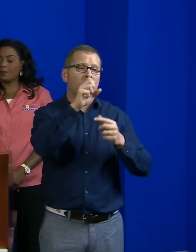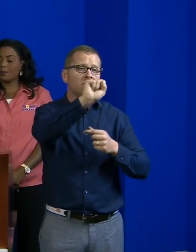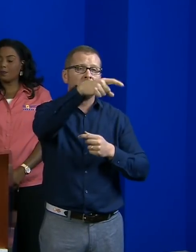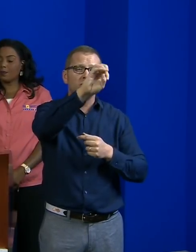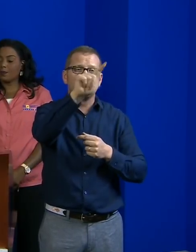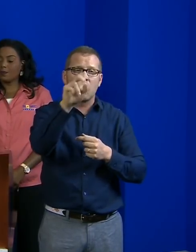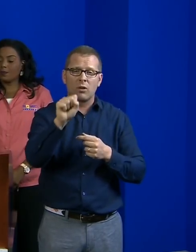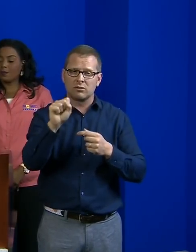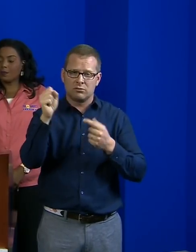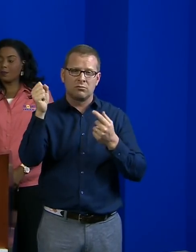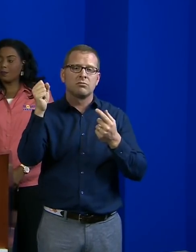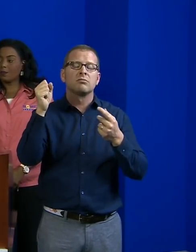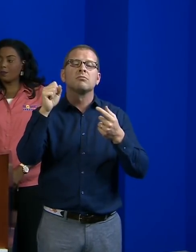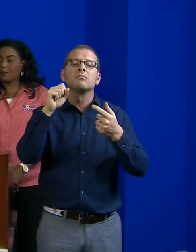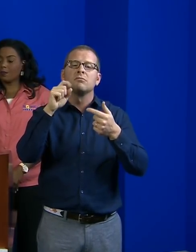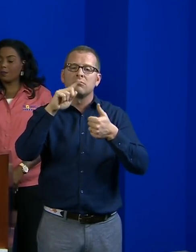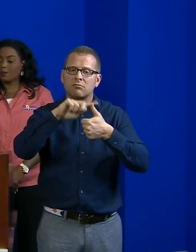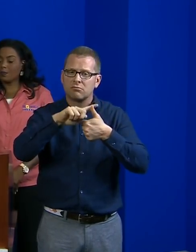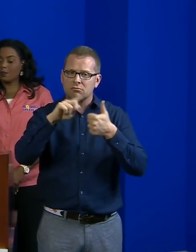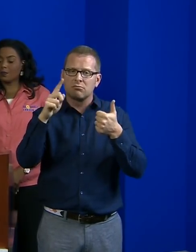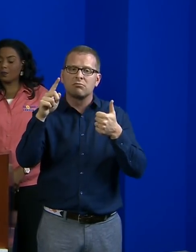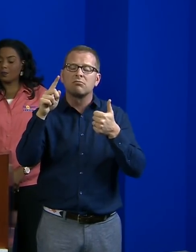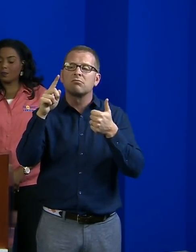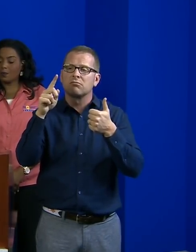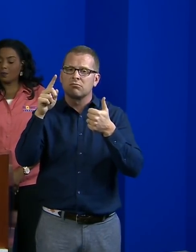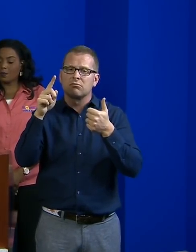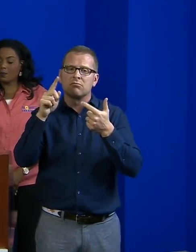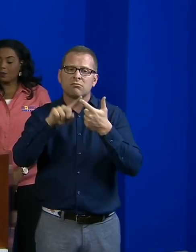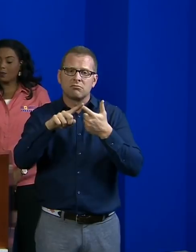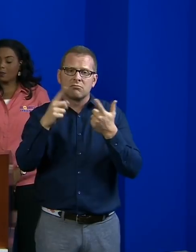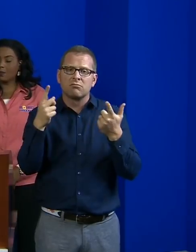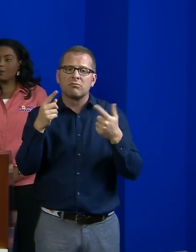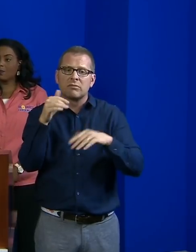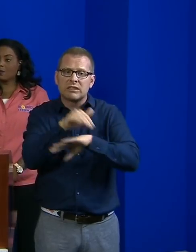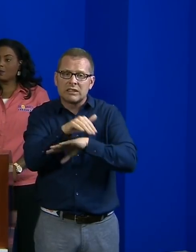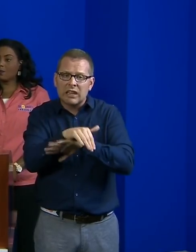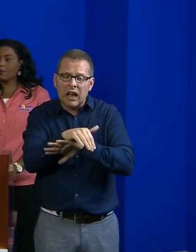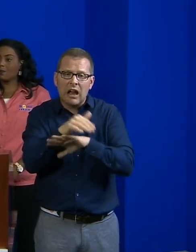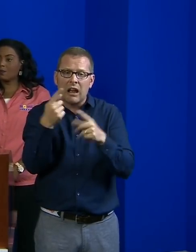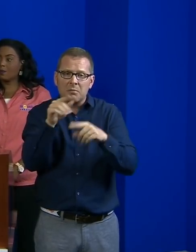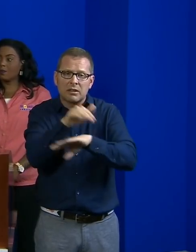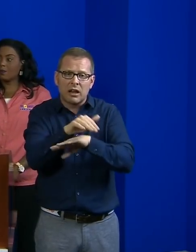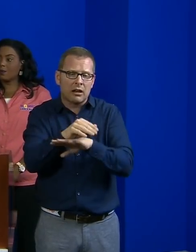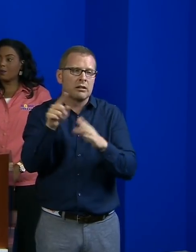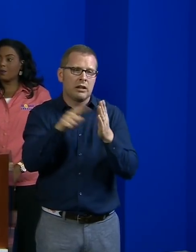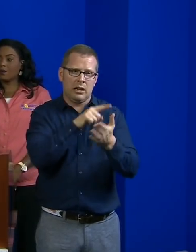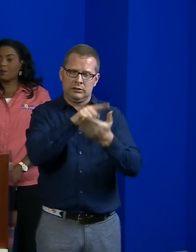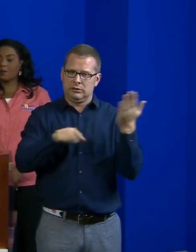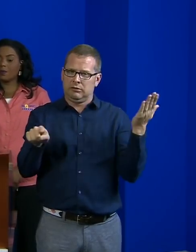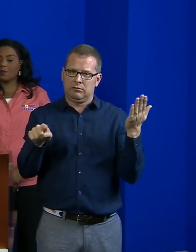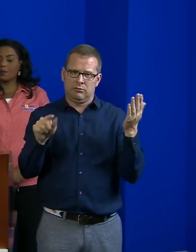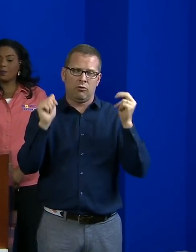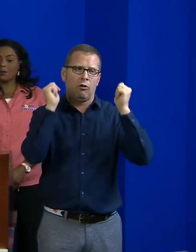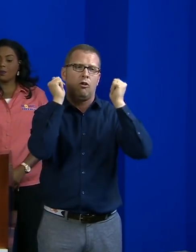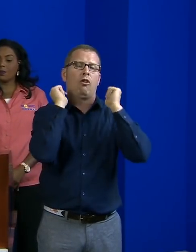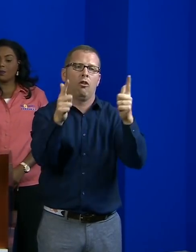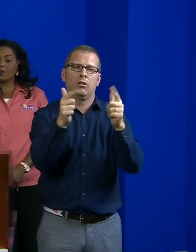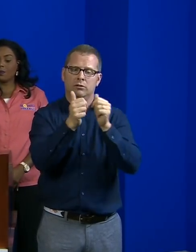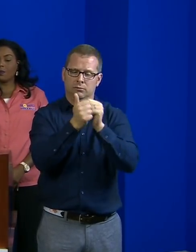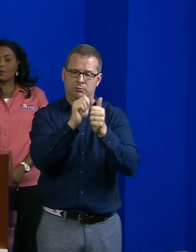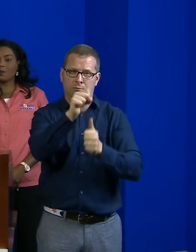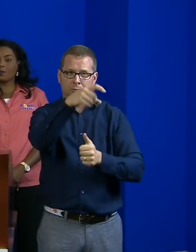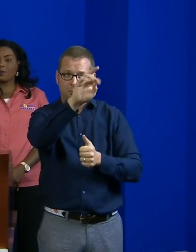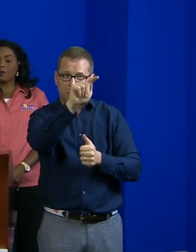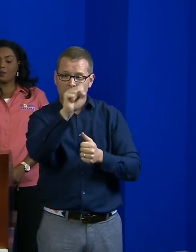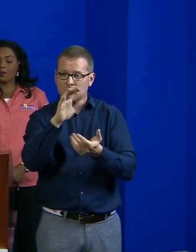evening events for this evening, September 6th. Again, we've canceled all athletic activities, evening classes, and